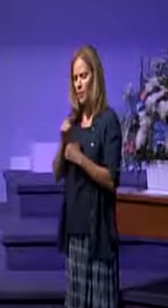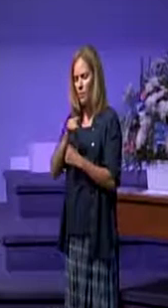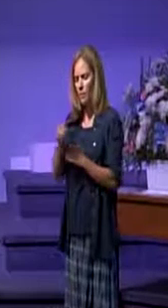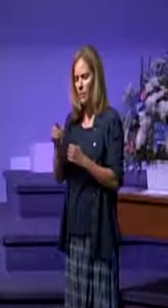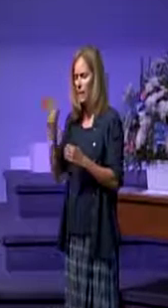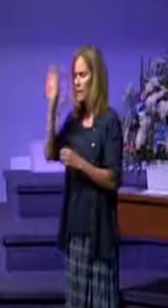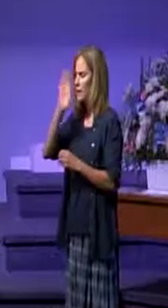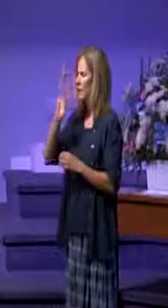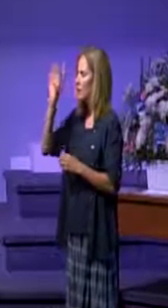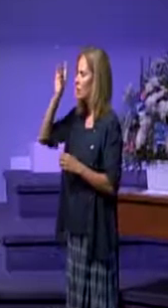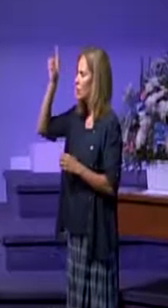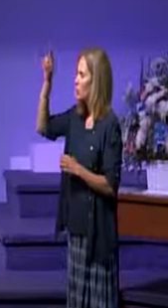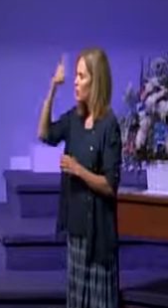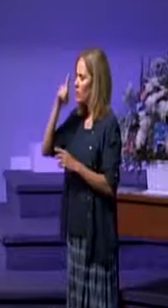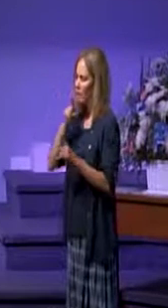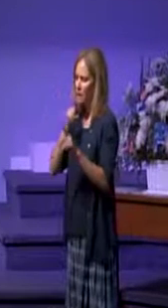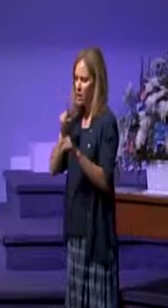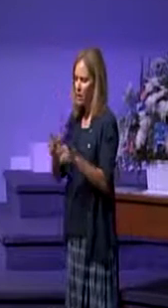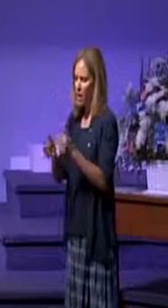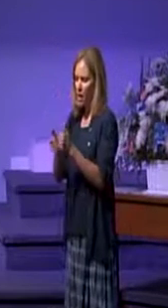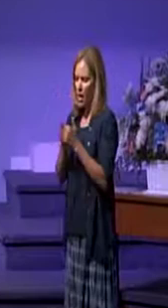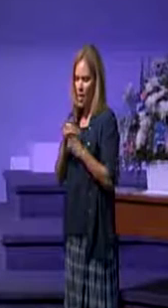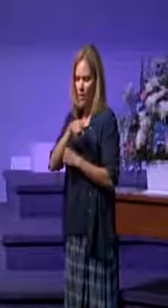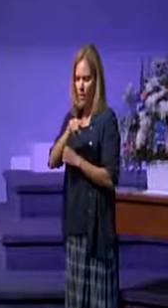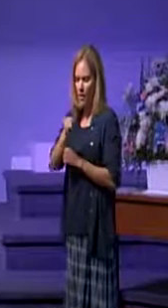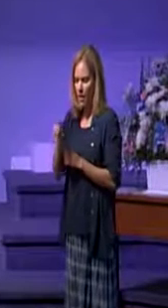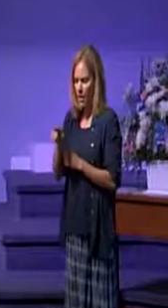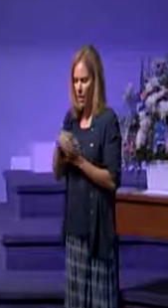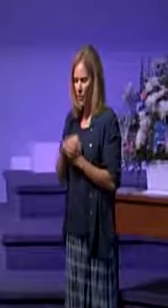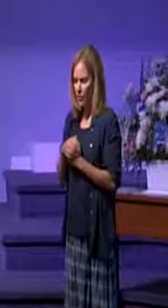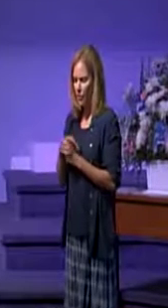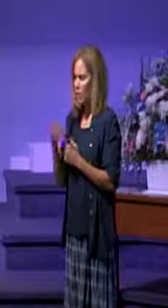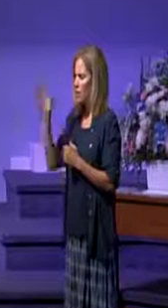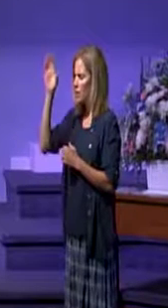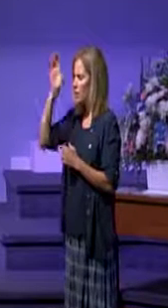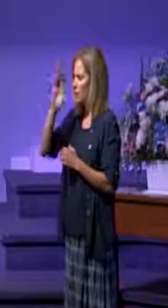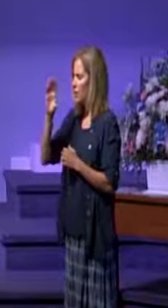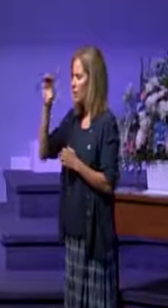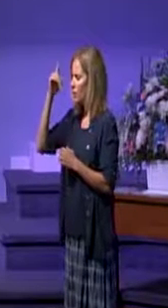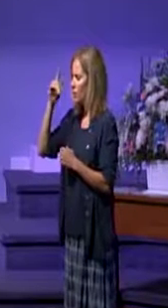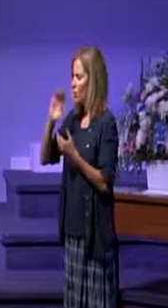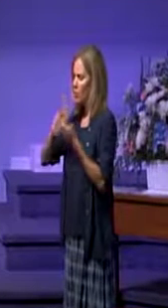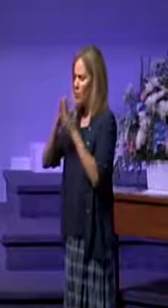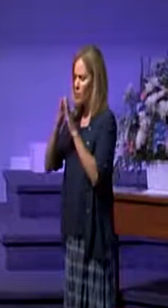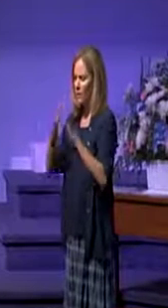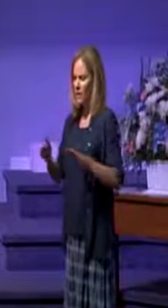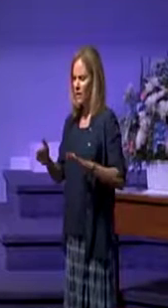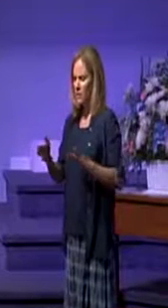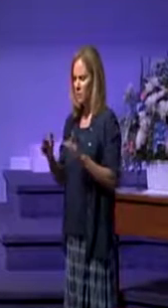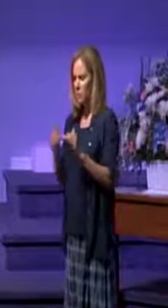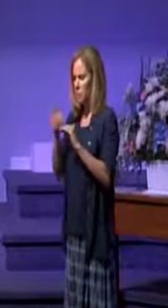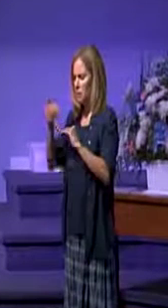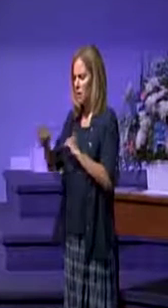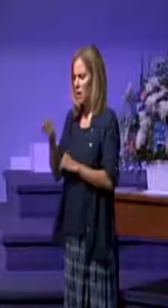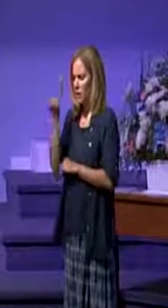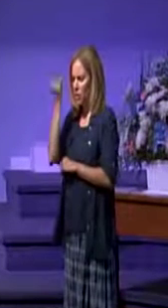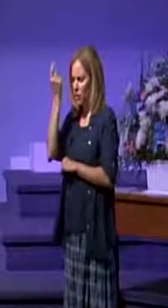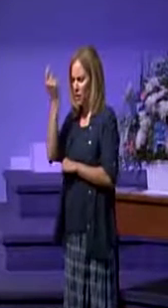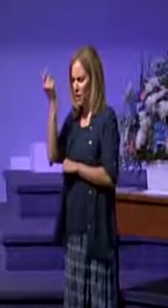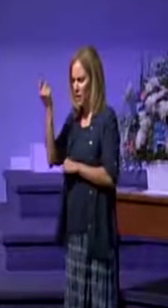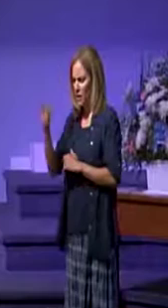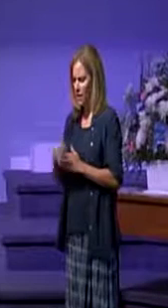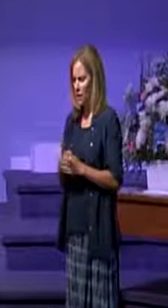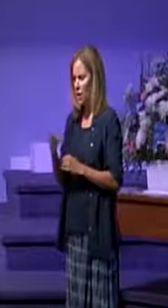for answers. Help them to seek you for a peace that goes beyond understanding.